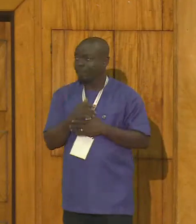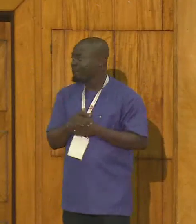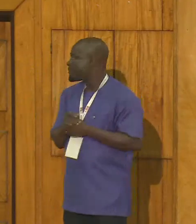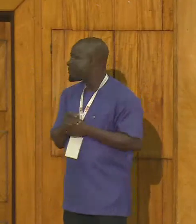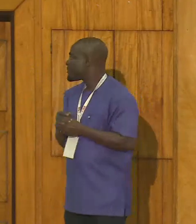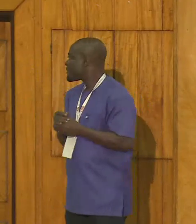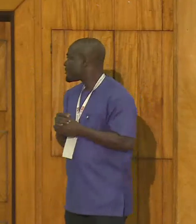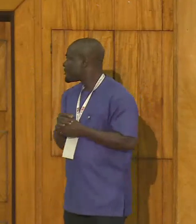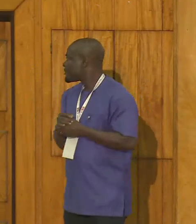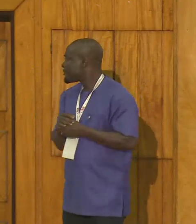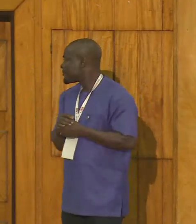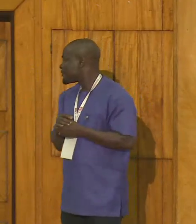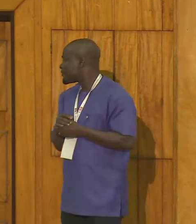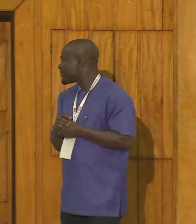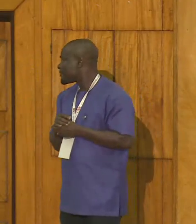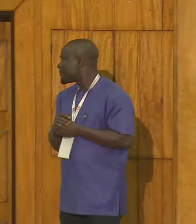Okay.